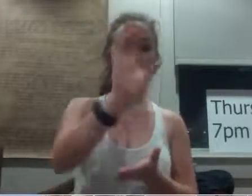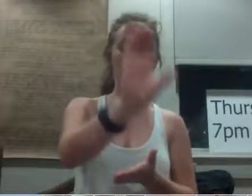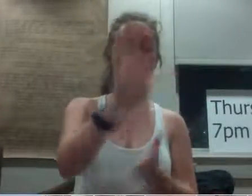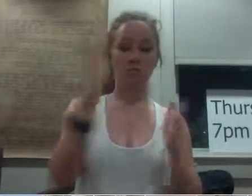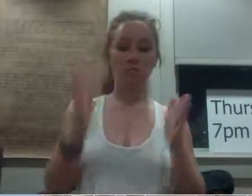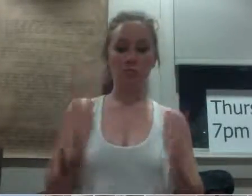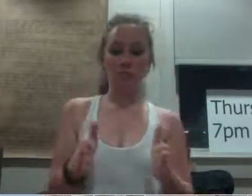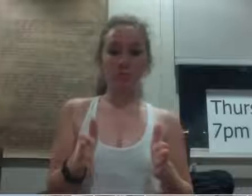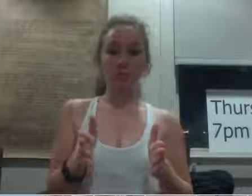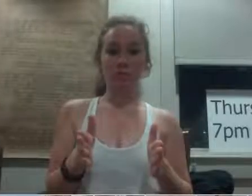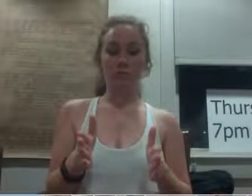So you give money to a company.